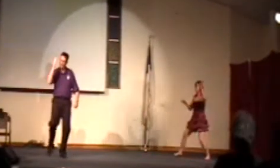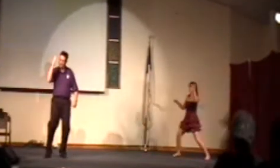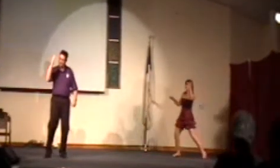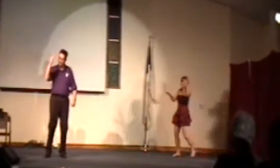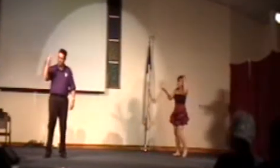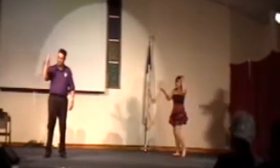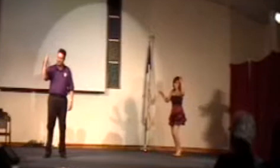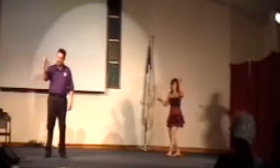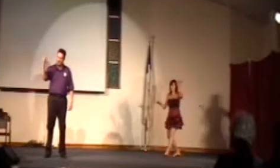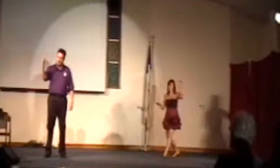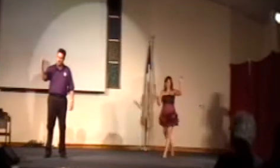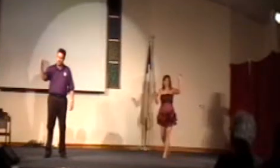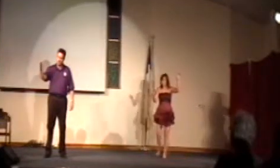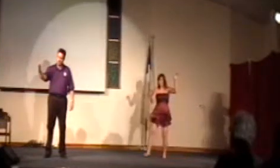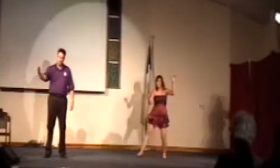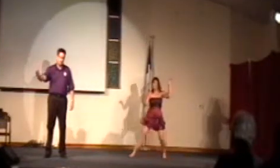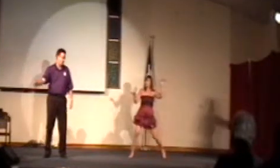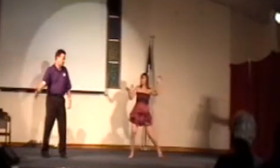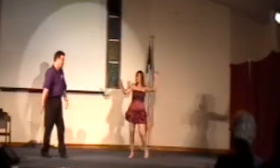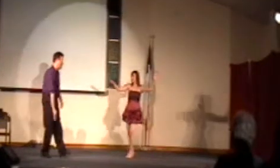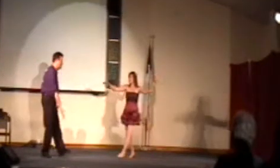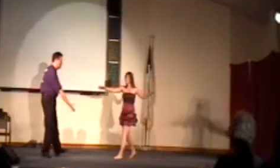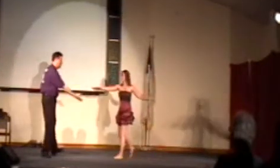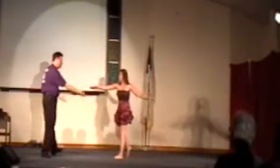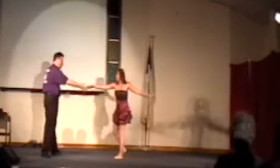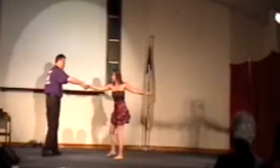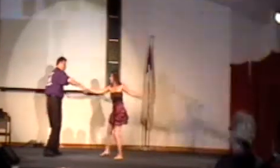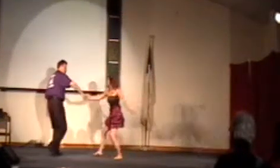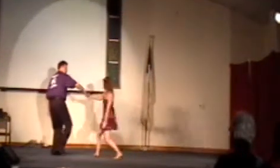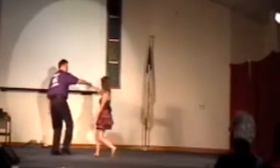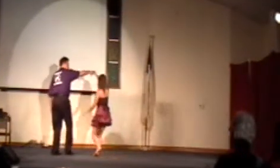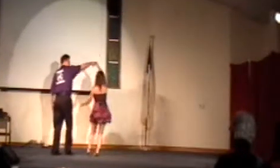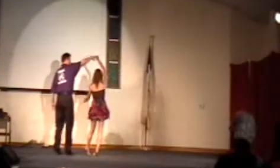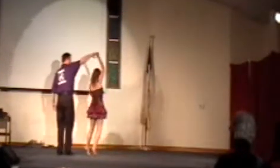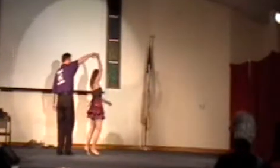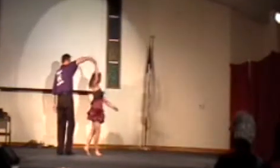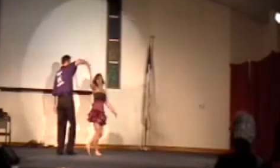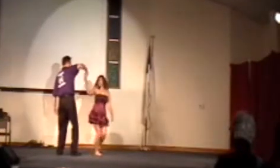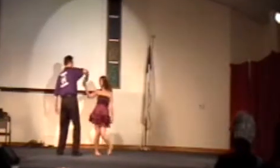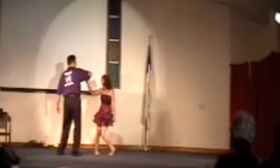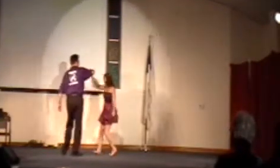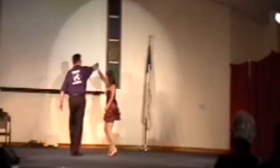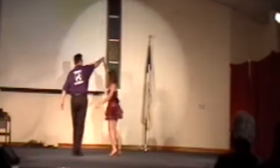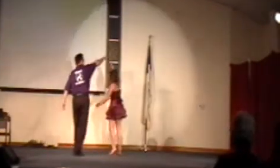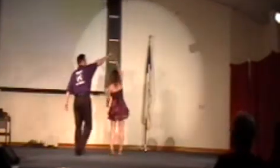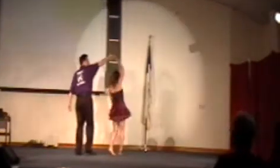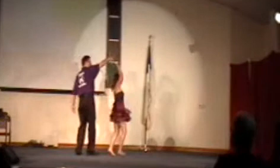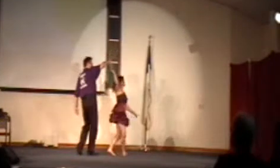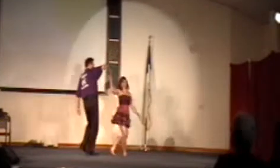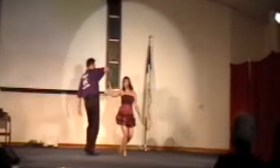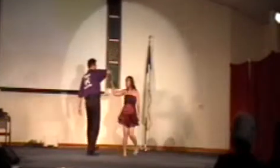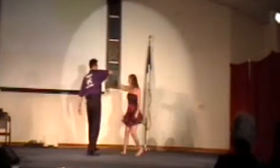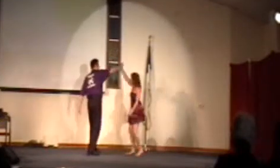knew Oh I dance with